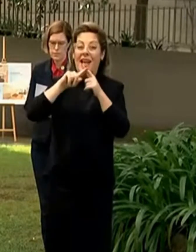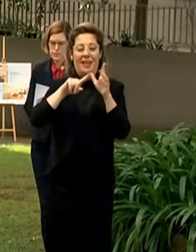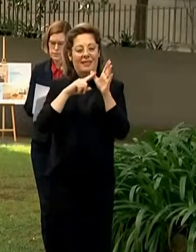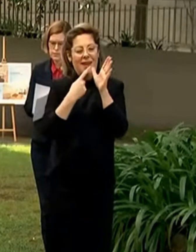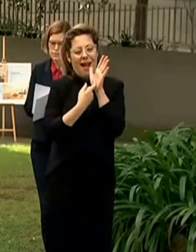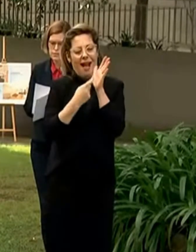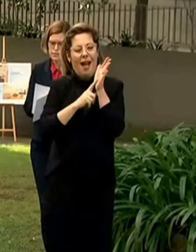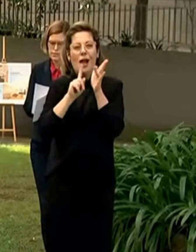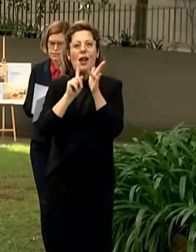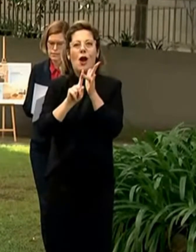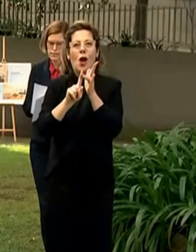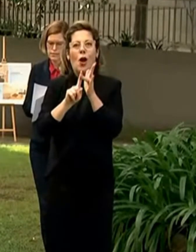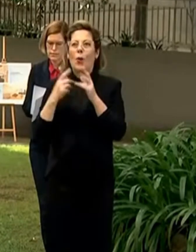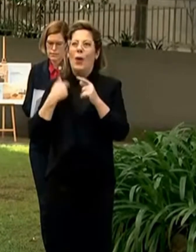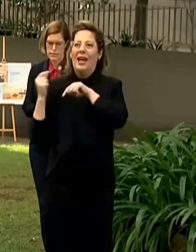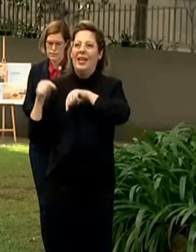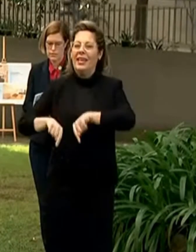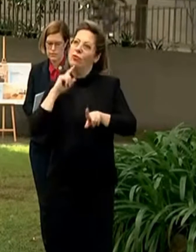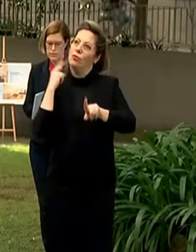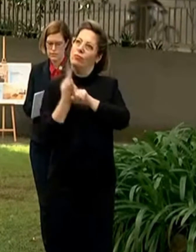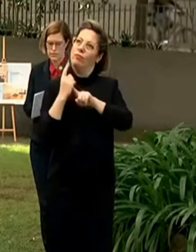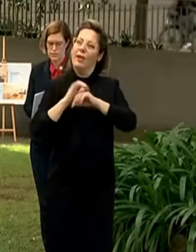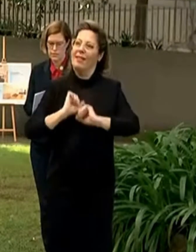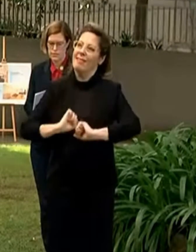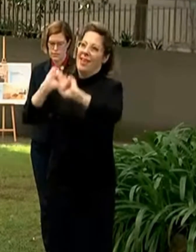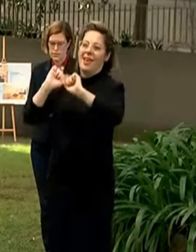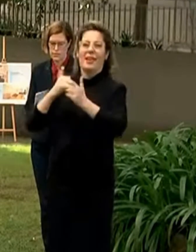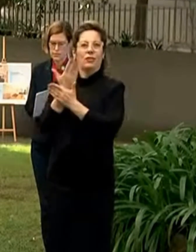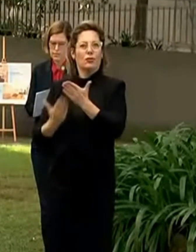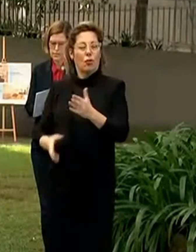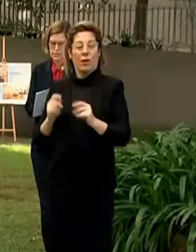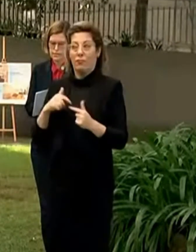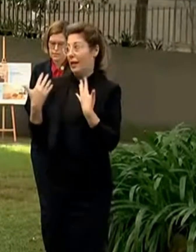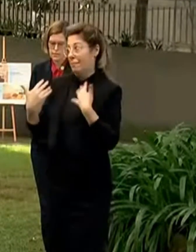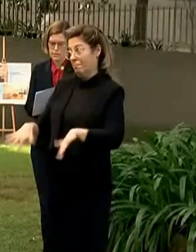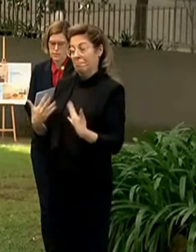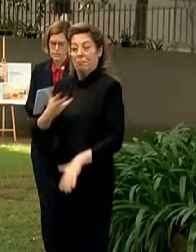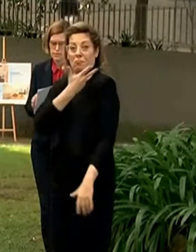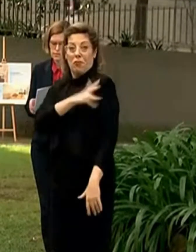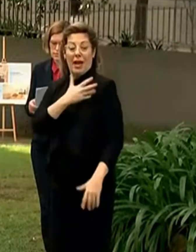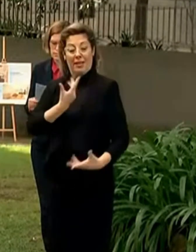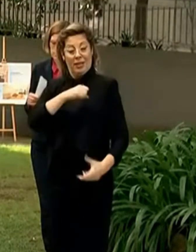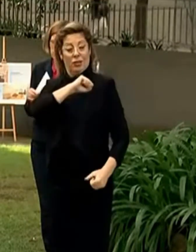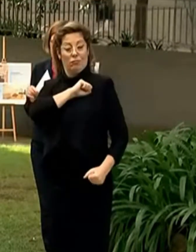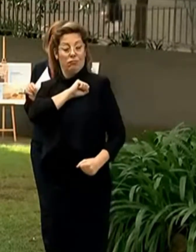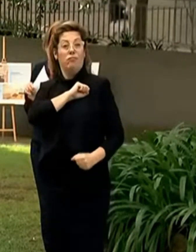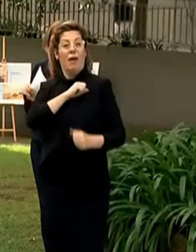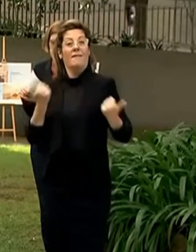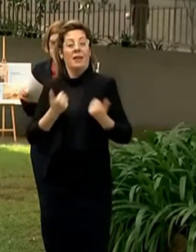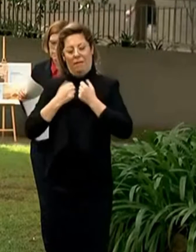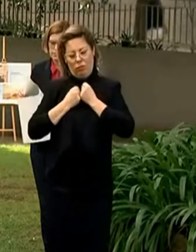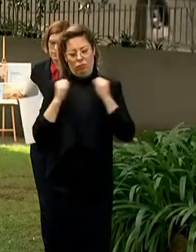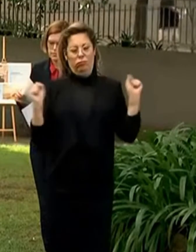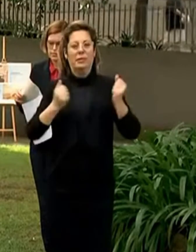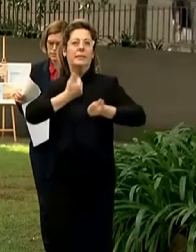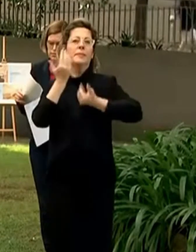able to do this today in front of all these cameras and all these people. It speaks volumes about her, but it speaks volumes about the fact that people who need